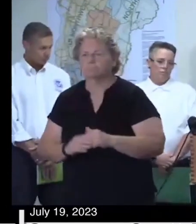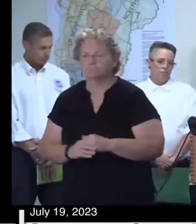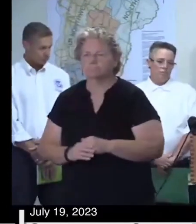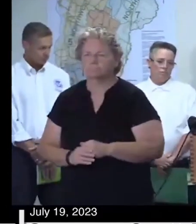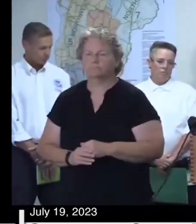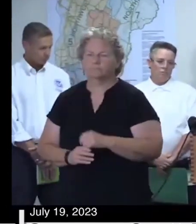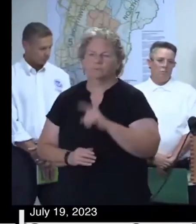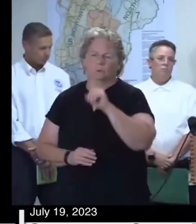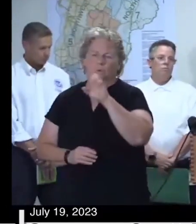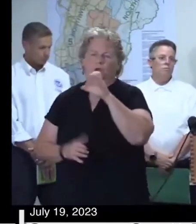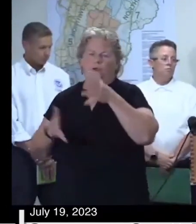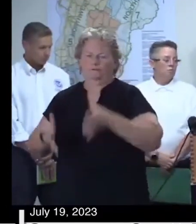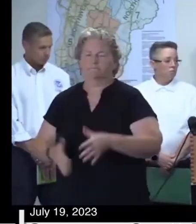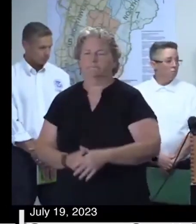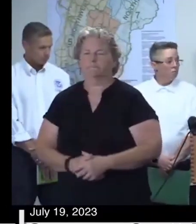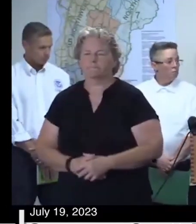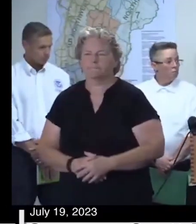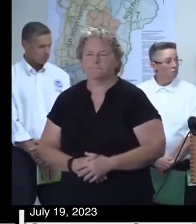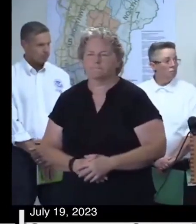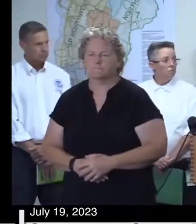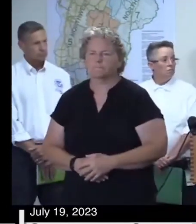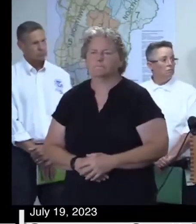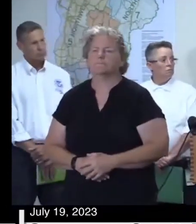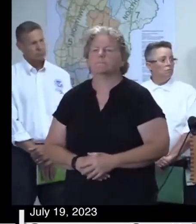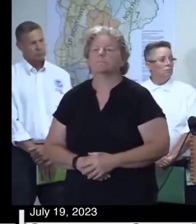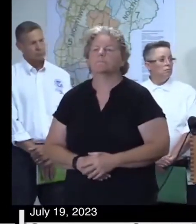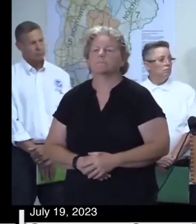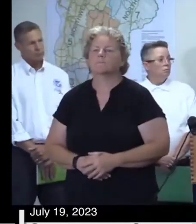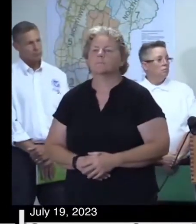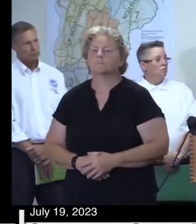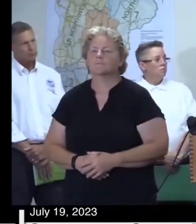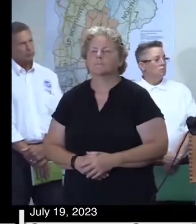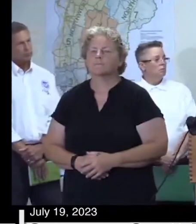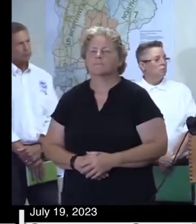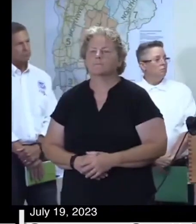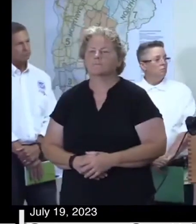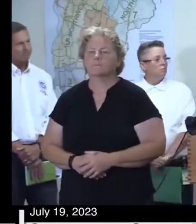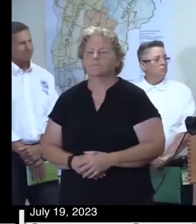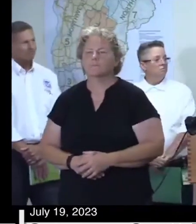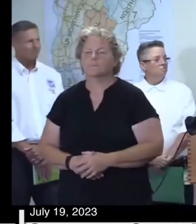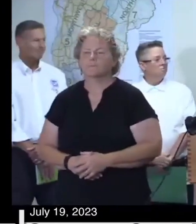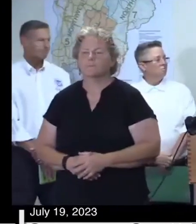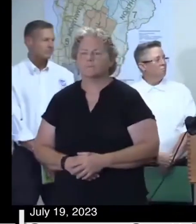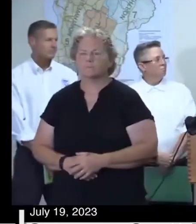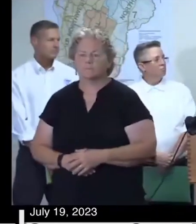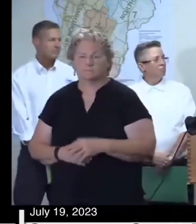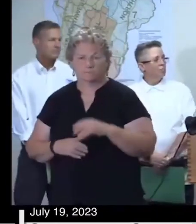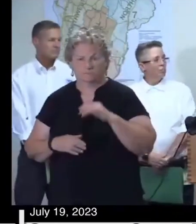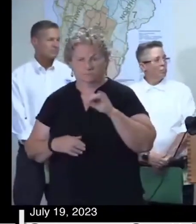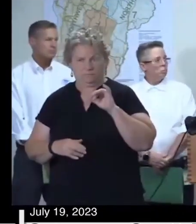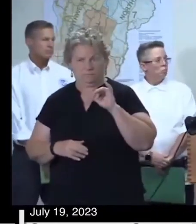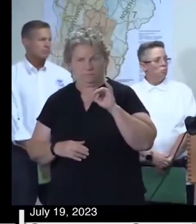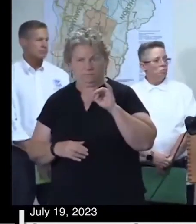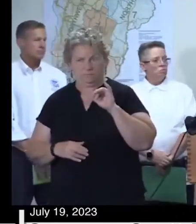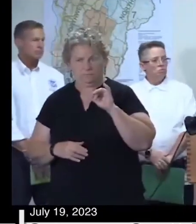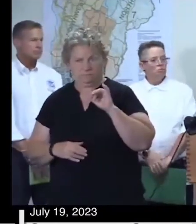Is that more than is normally deployed? These are extra people that have been brought on because of the